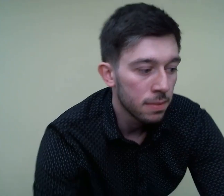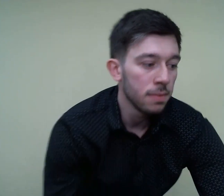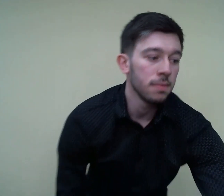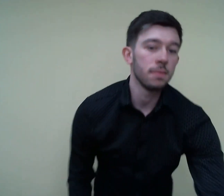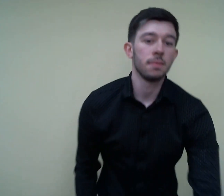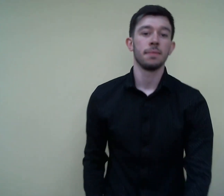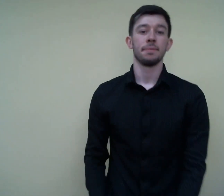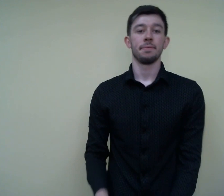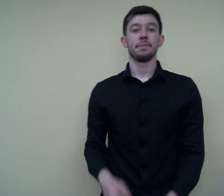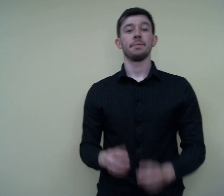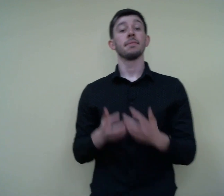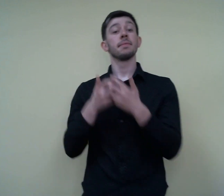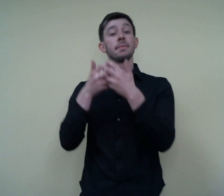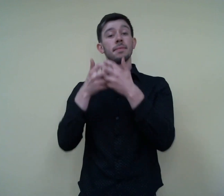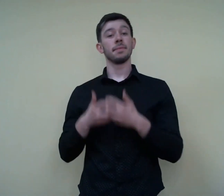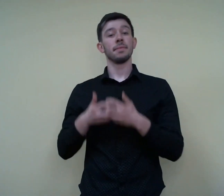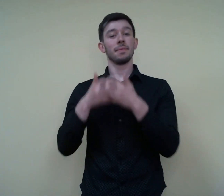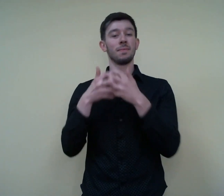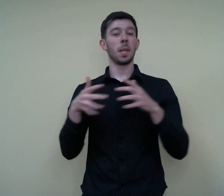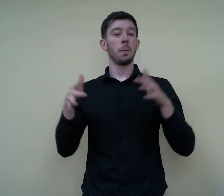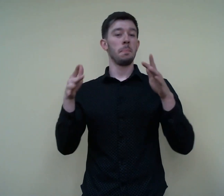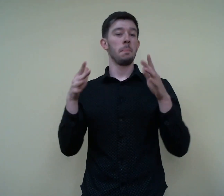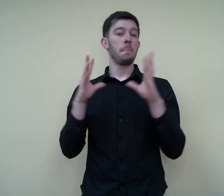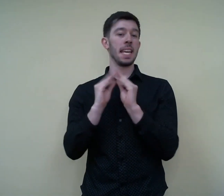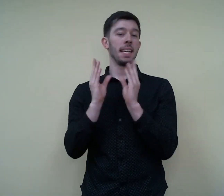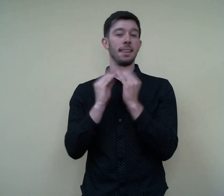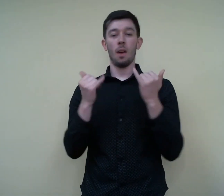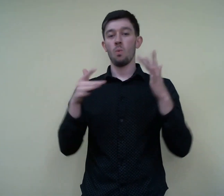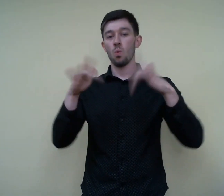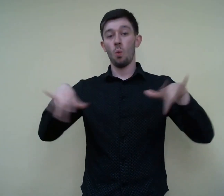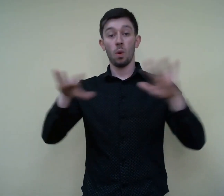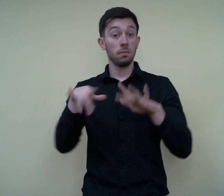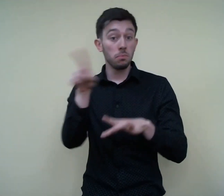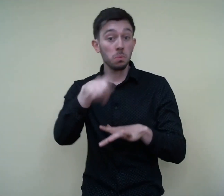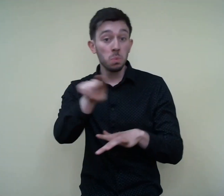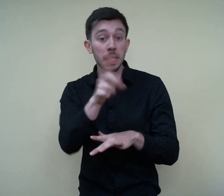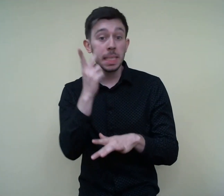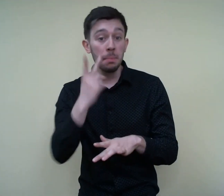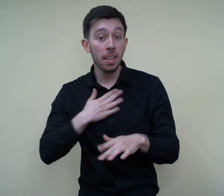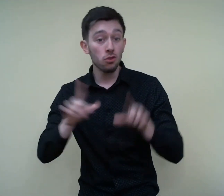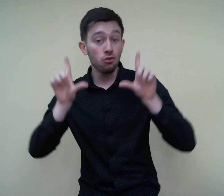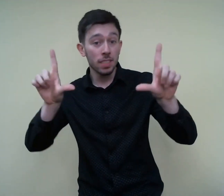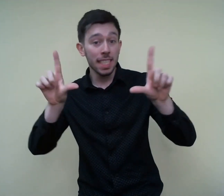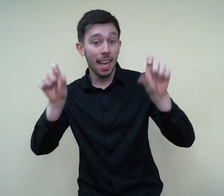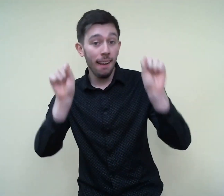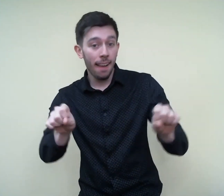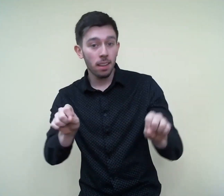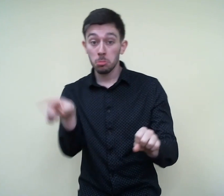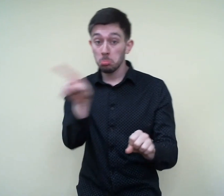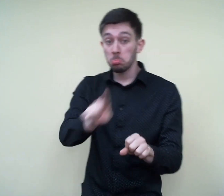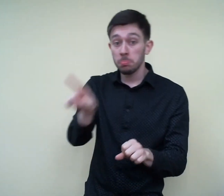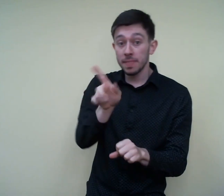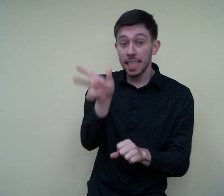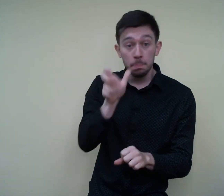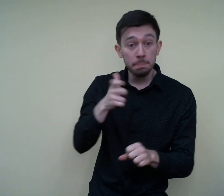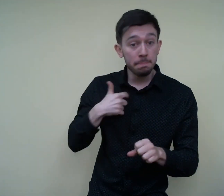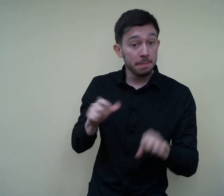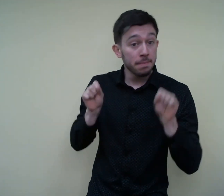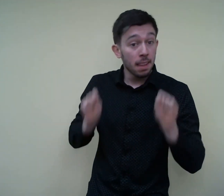This meeting is being recorded. Can everyone see my screen? Can everyone hear me? Ellie,